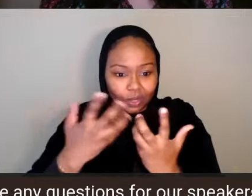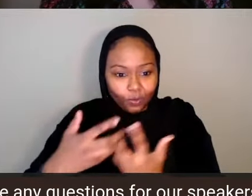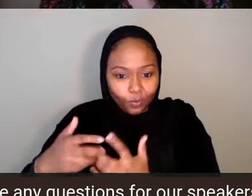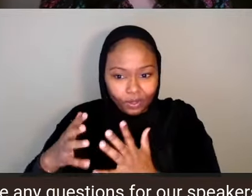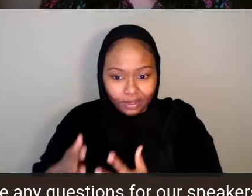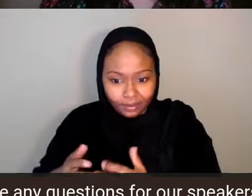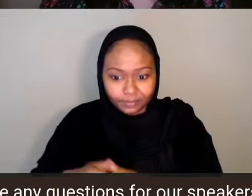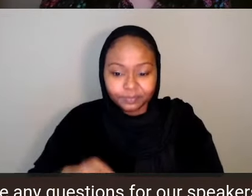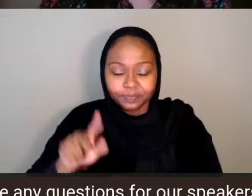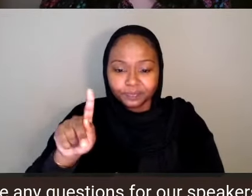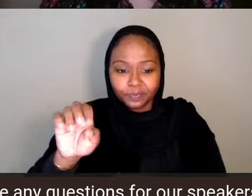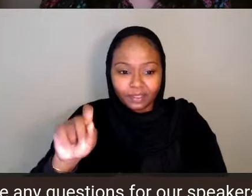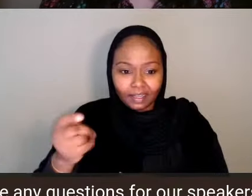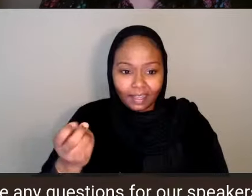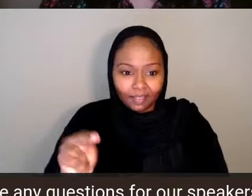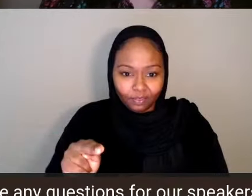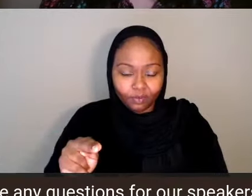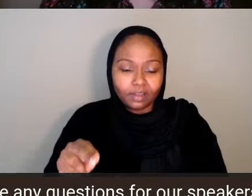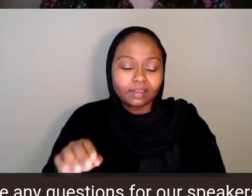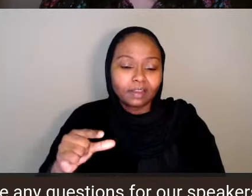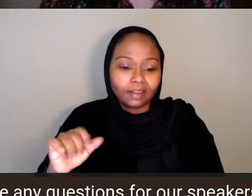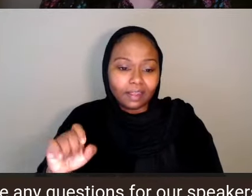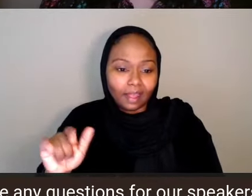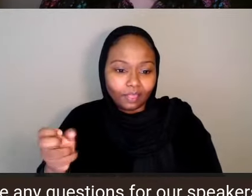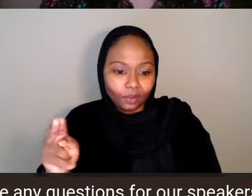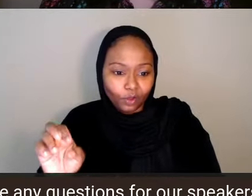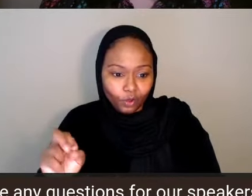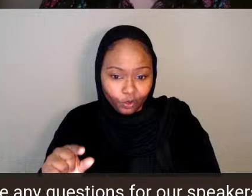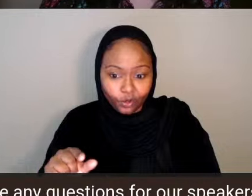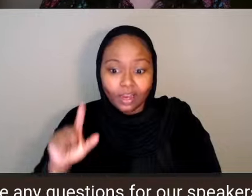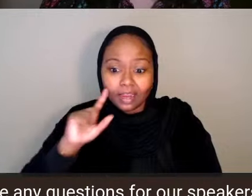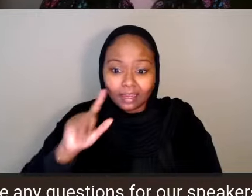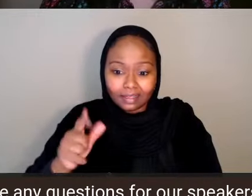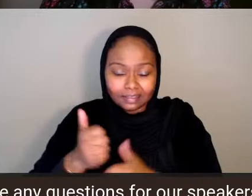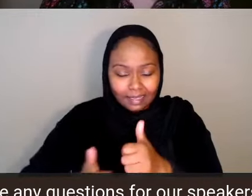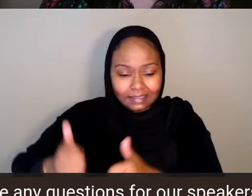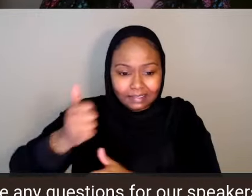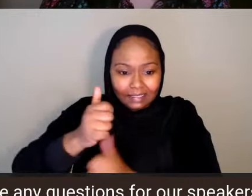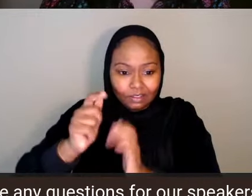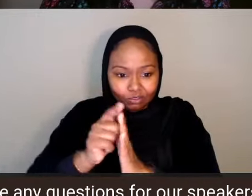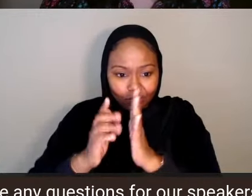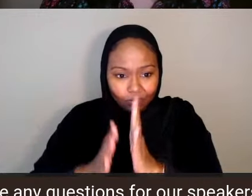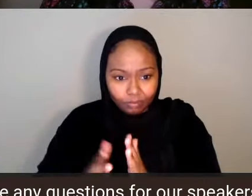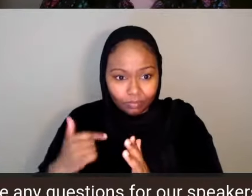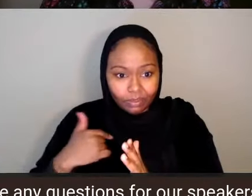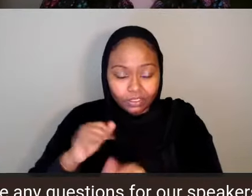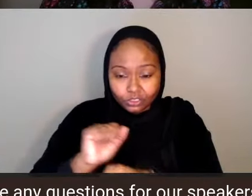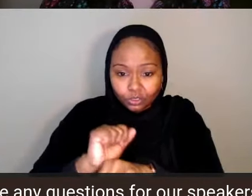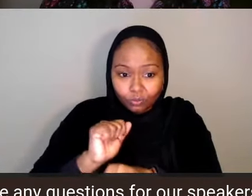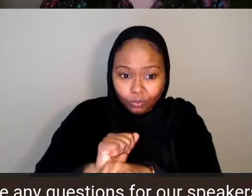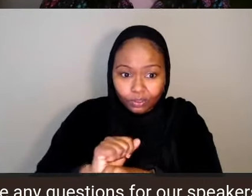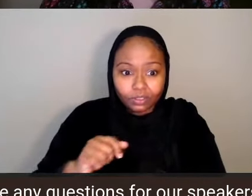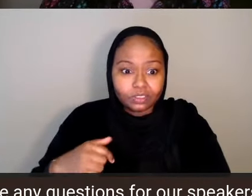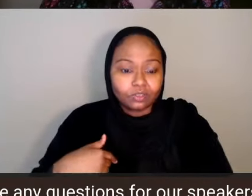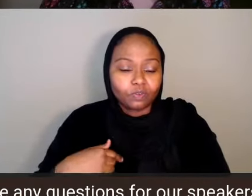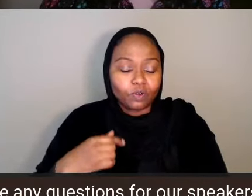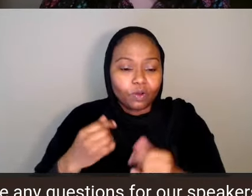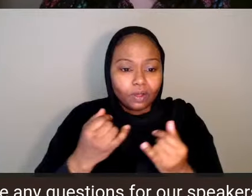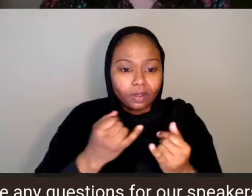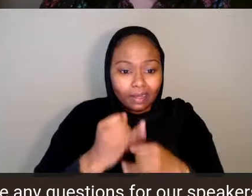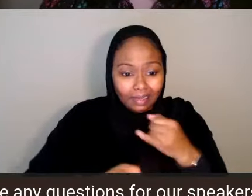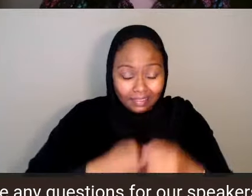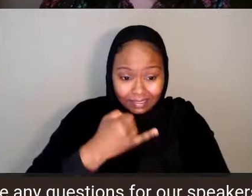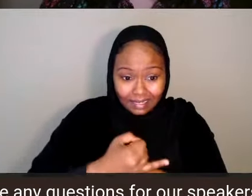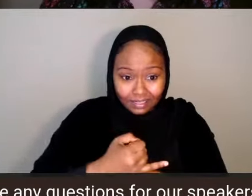Catherine Gallagher is a senior staff attorney at the Center for Constitutional Rights. She works on universal jurisdiction and international criminal